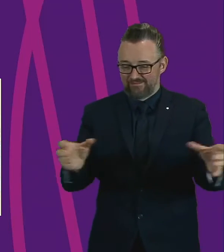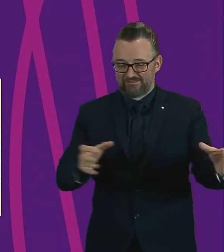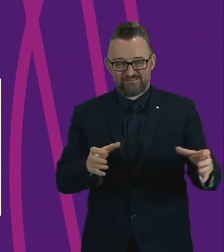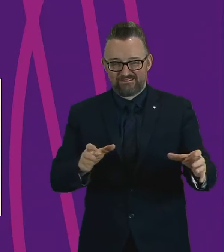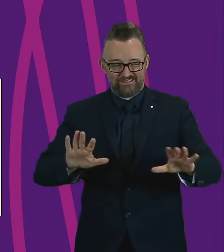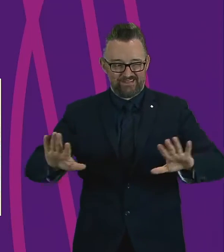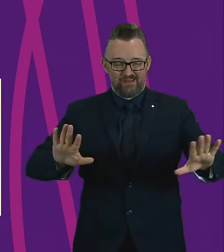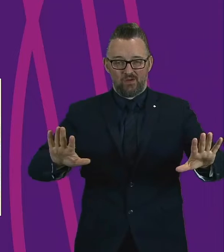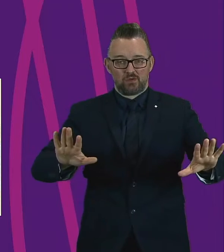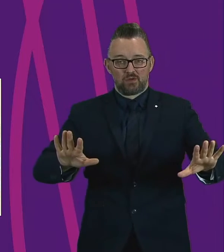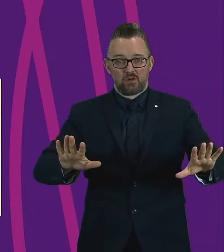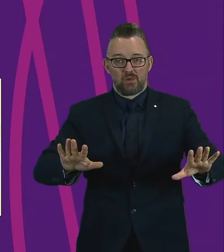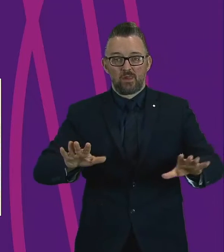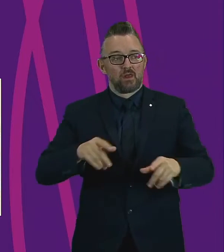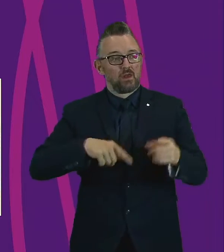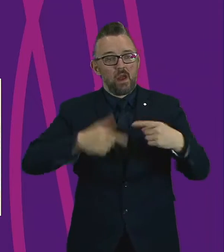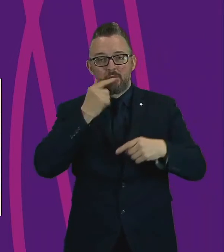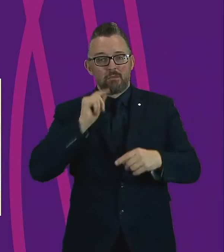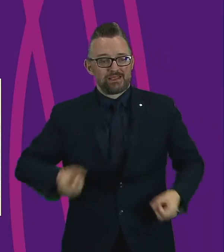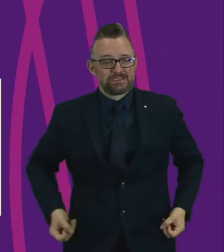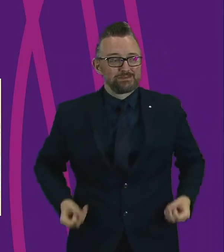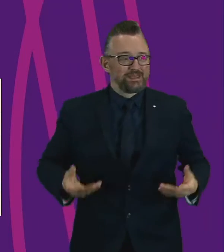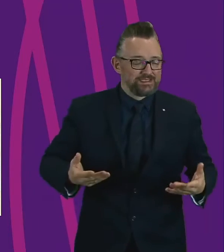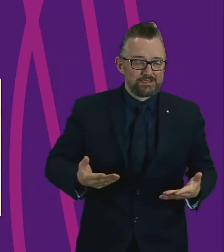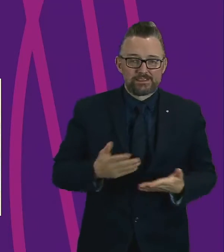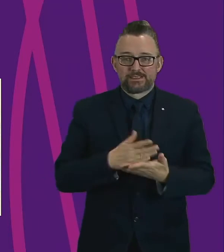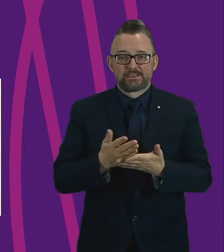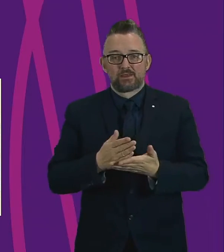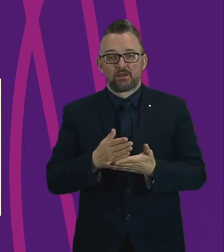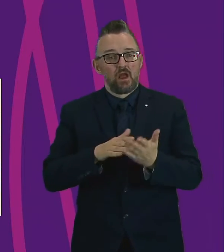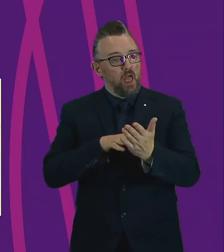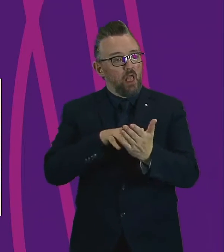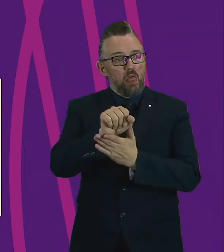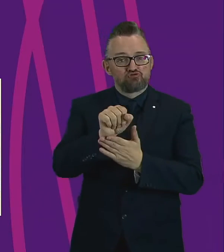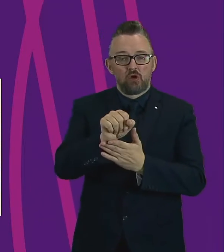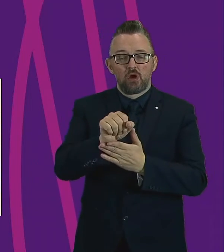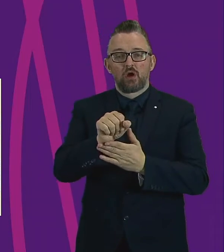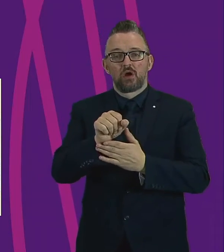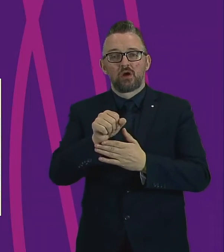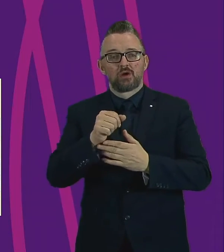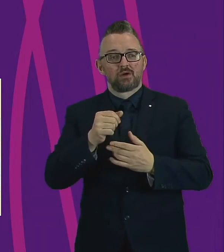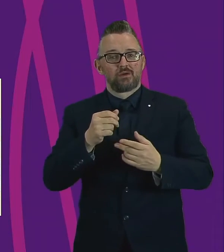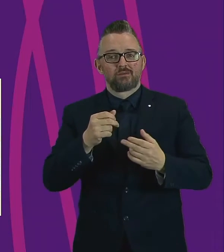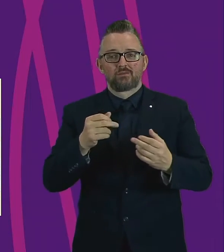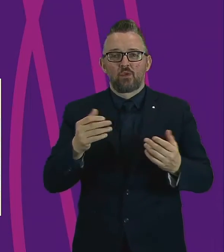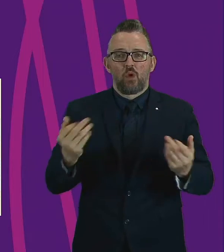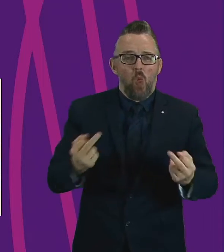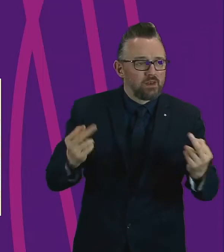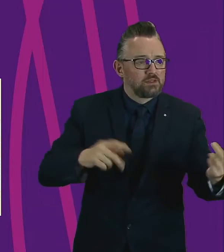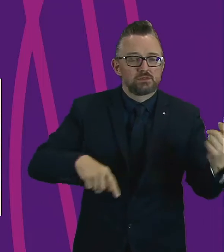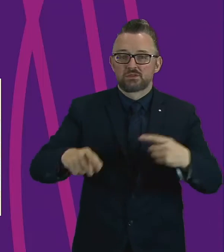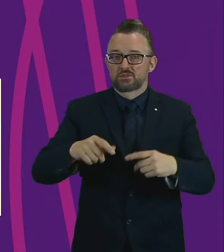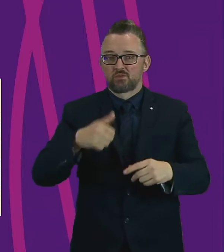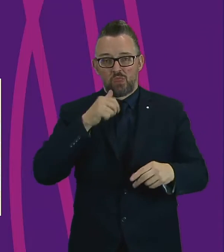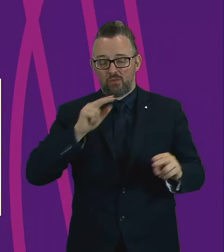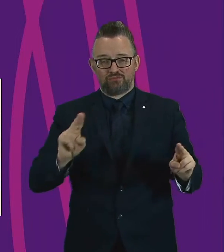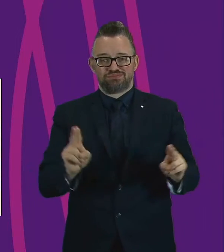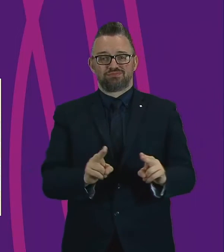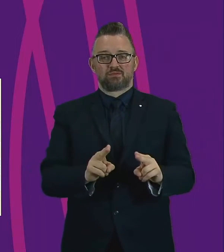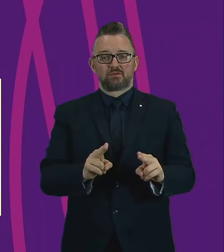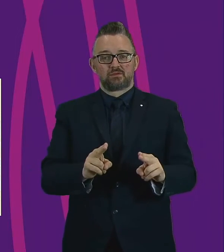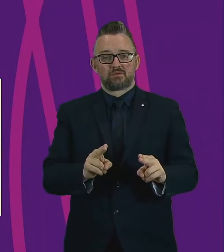about spending, culture and tourism still restricted for months ahead, entire industries at breaking